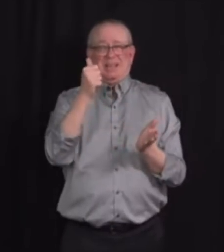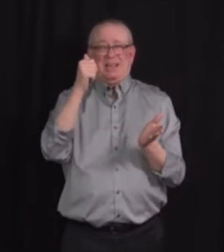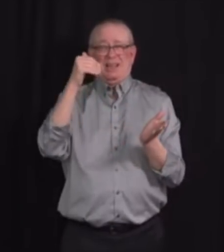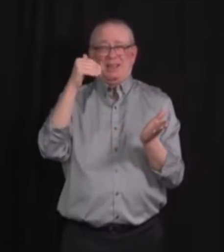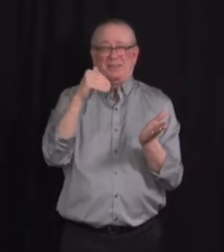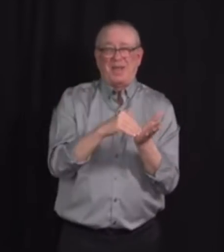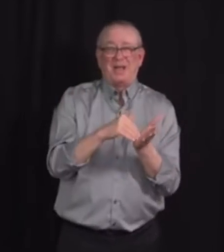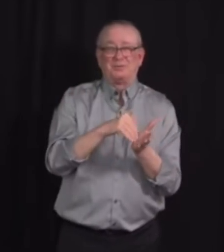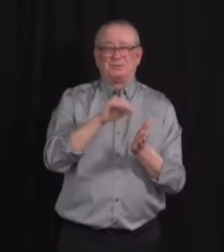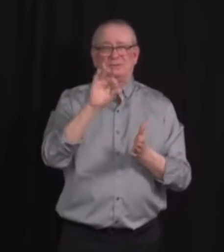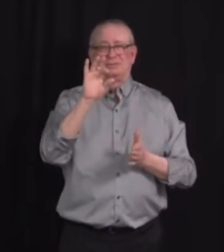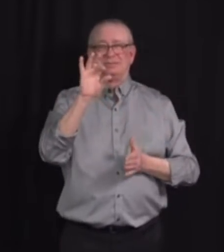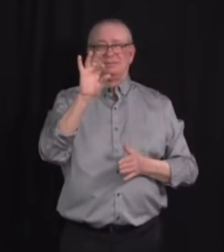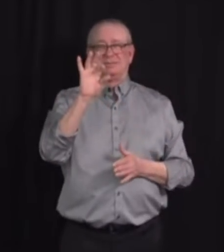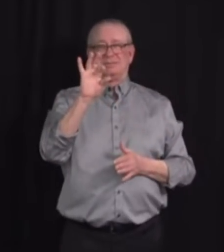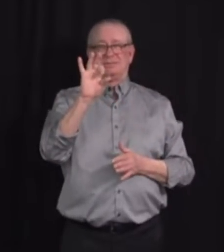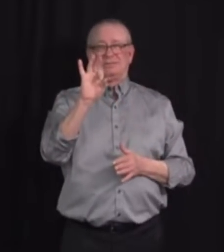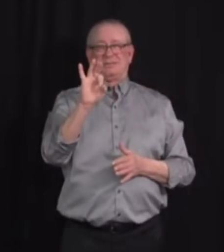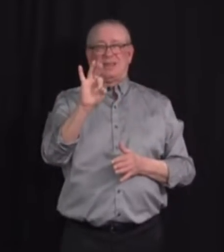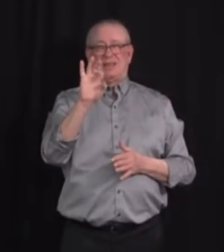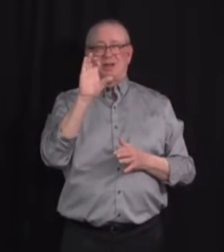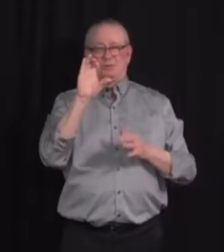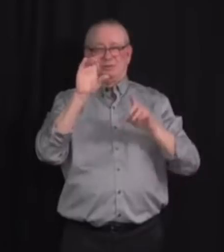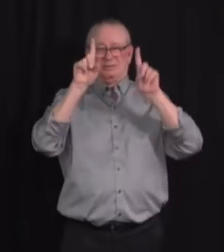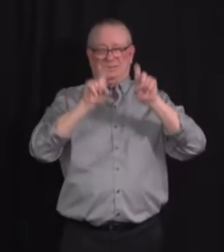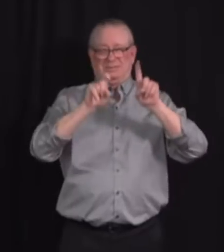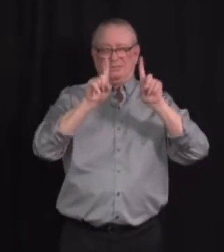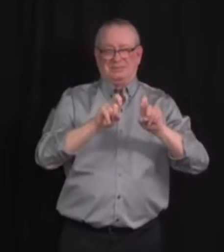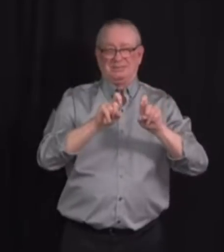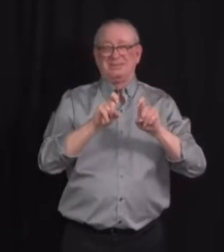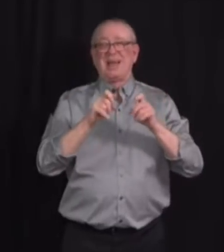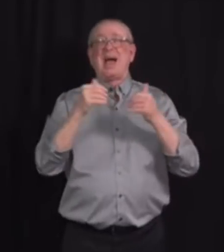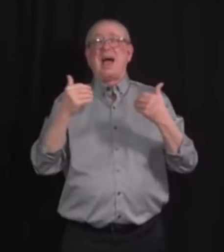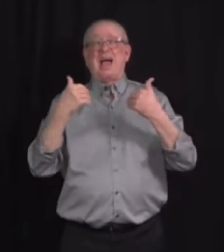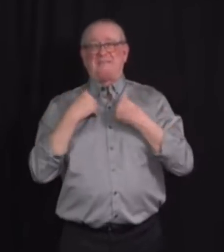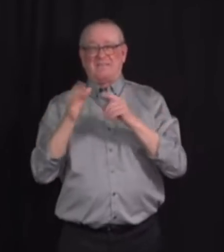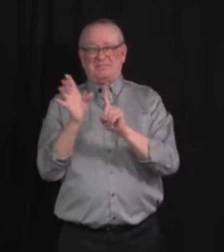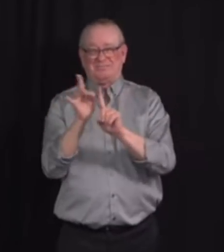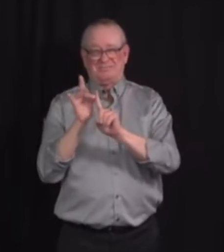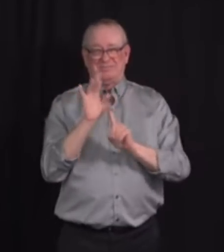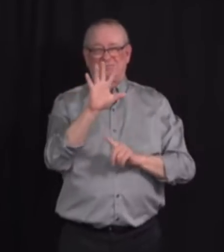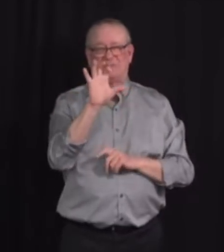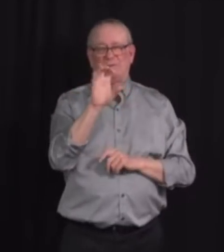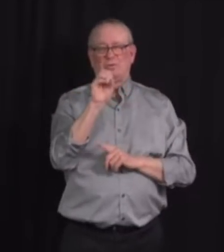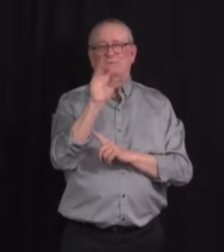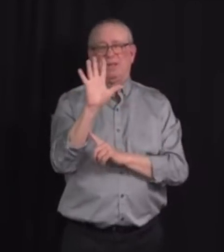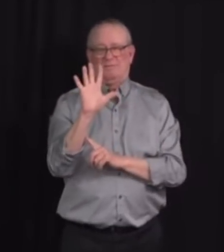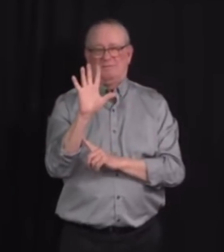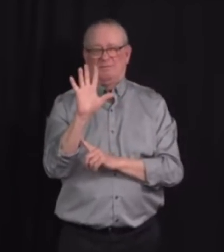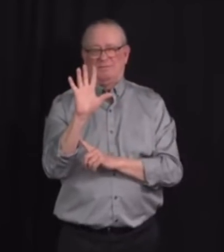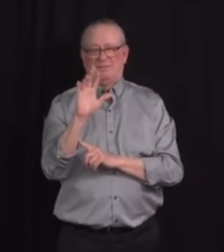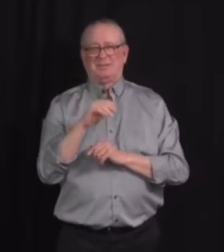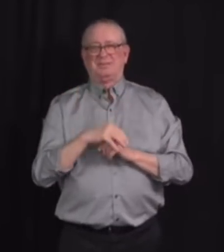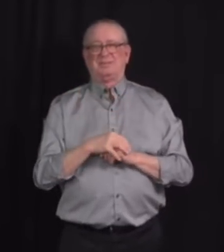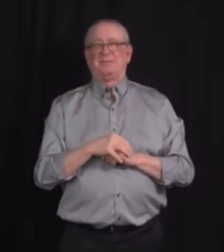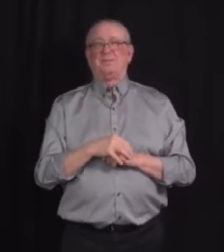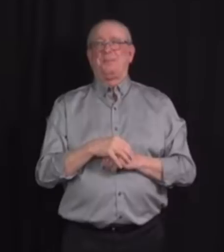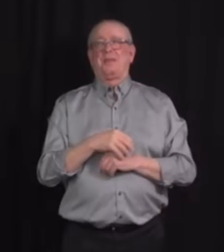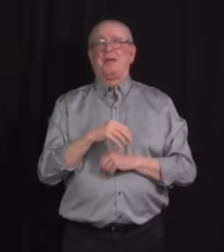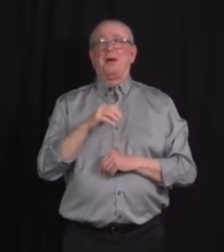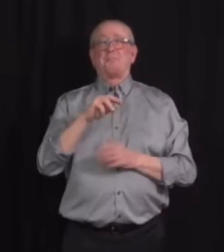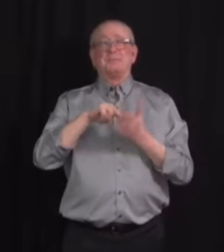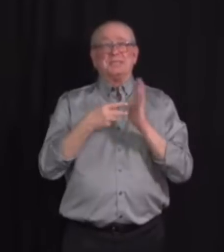about 10,900 tests. Our positivity rate currently stands at